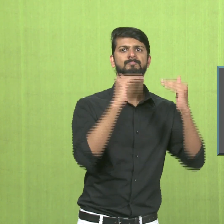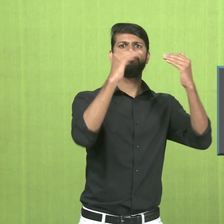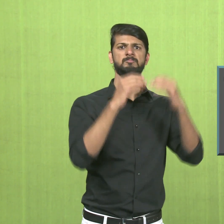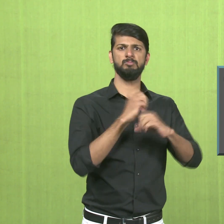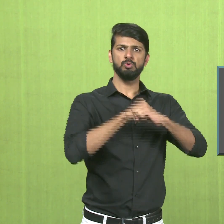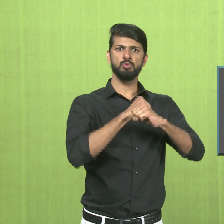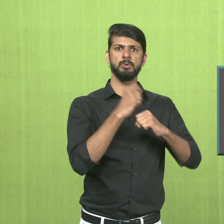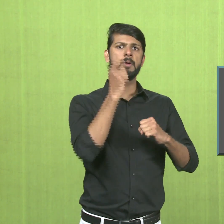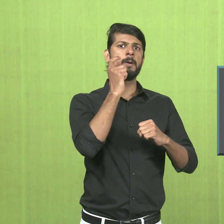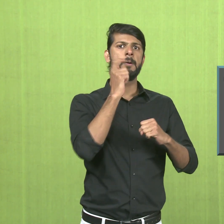mare,